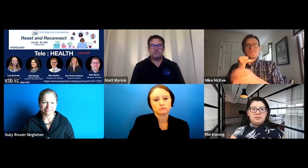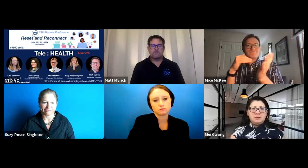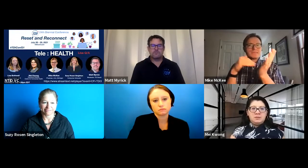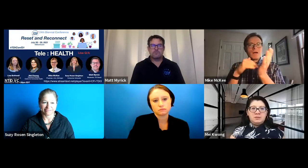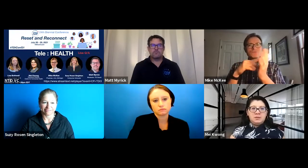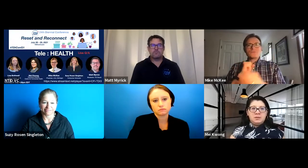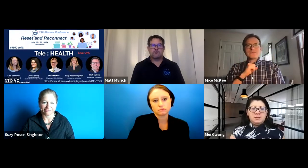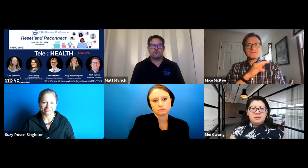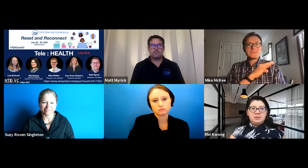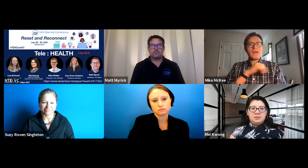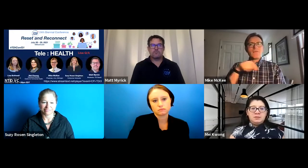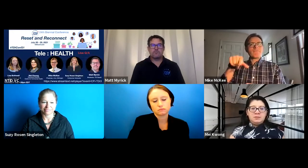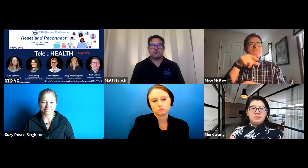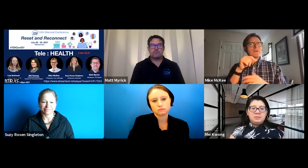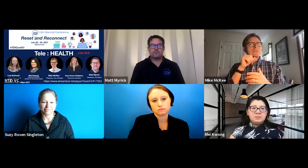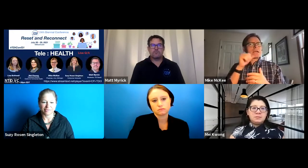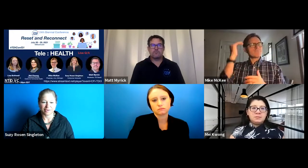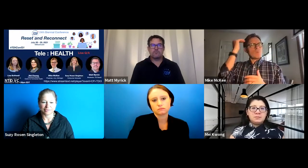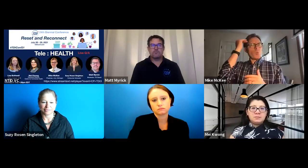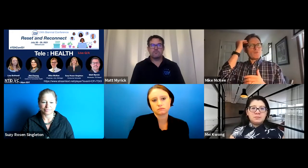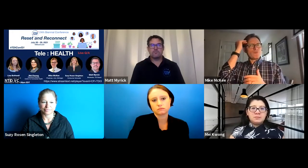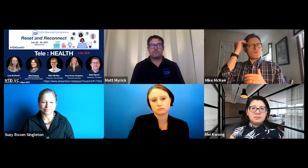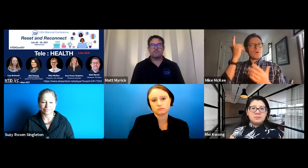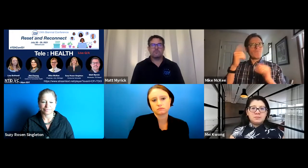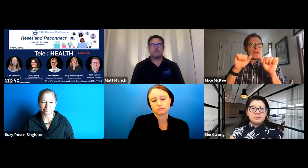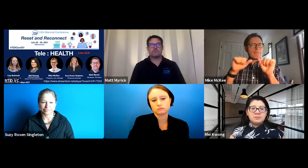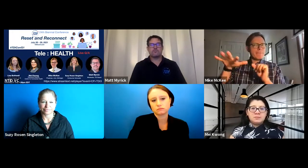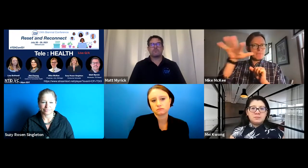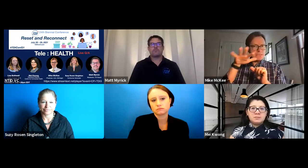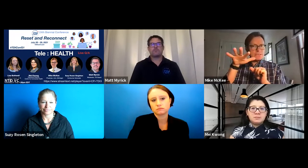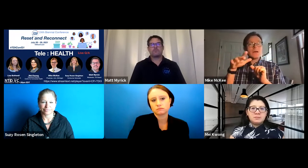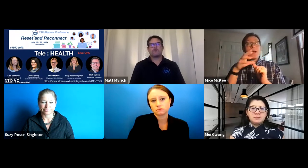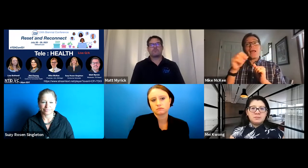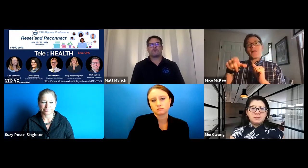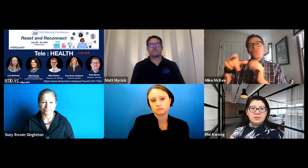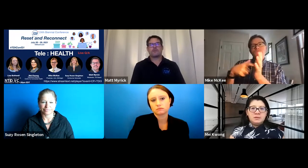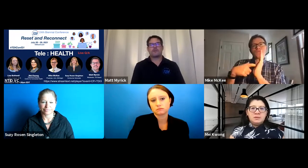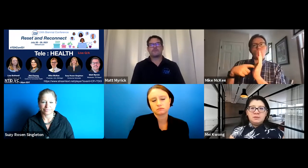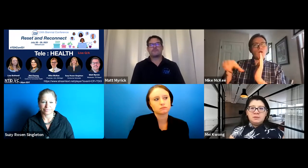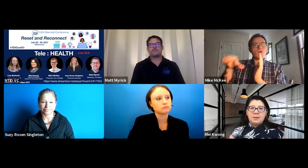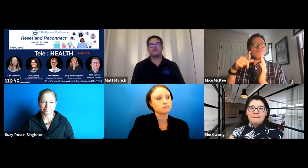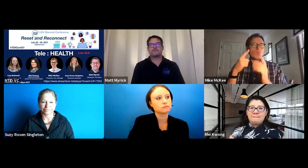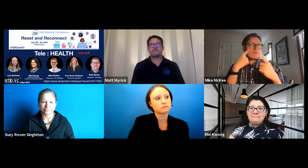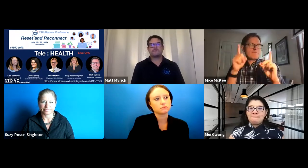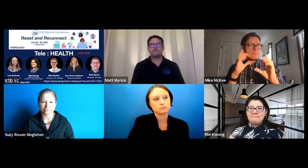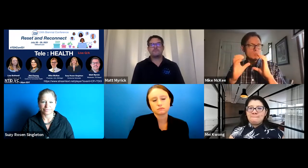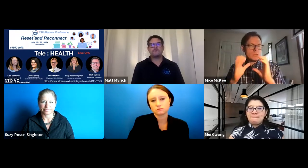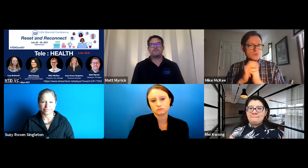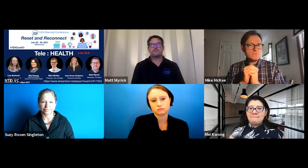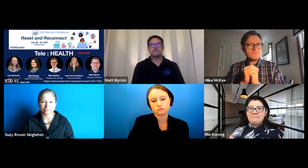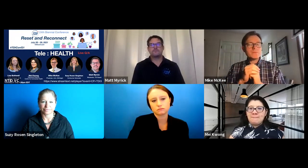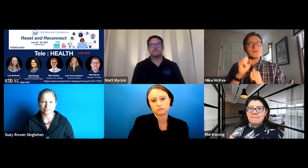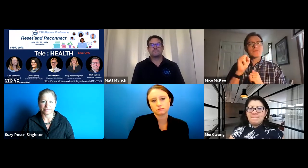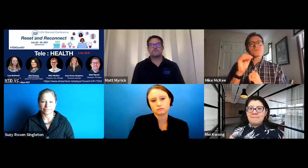available. It's that is the institution, the staff, the doctors, the healthcare system, do they know about, are they knowledgeable